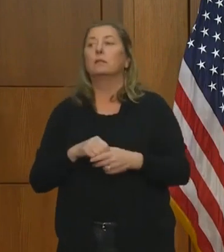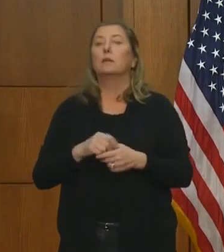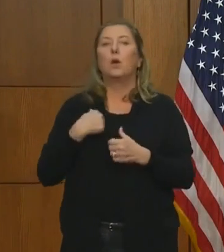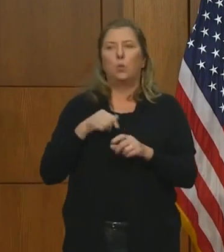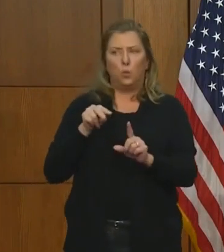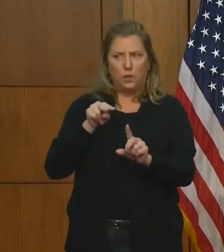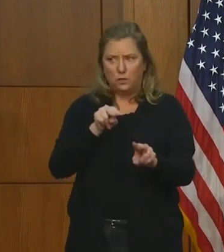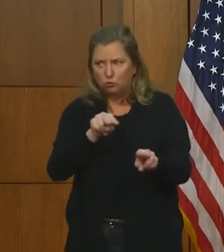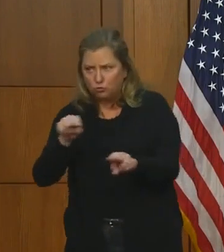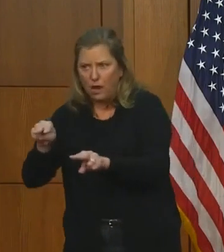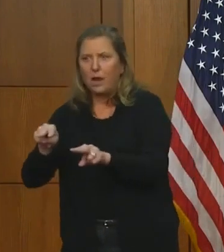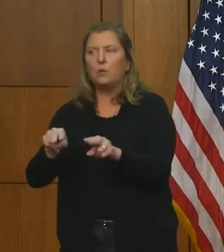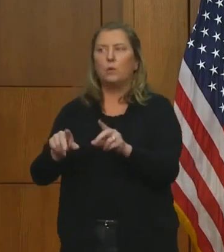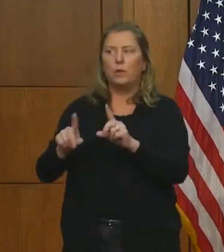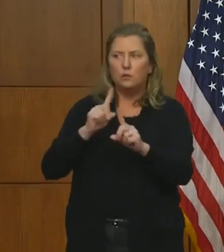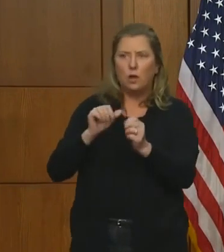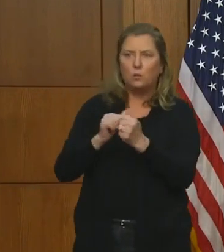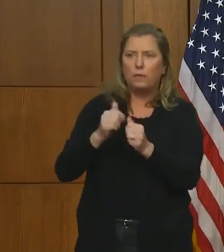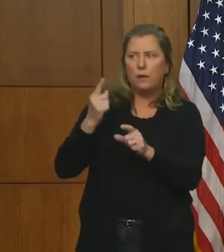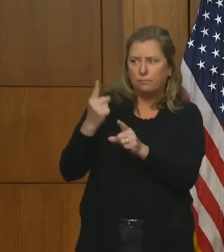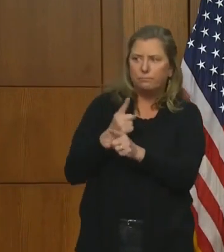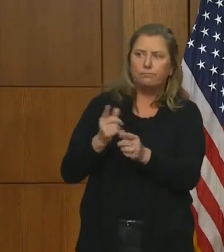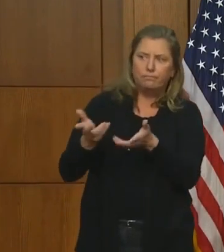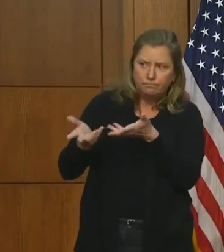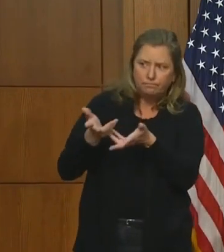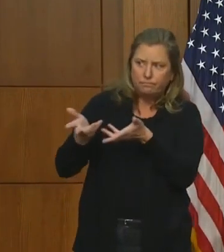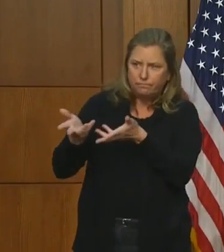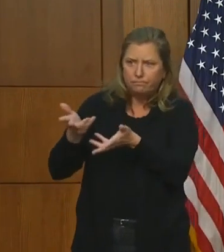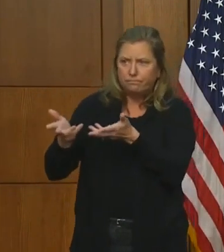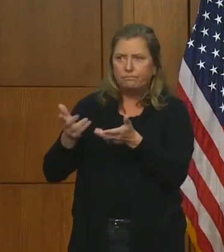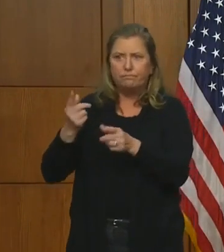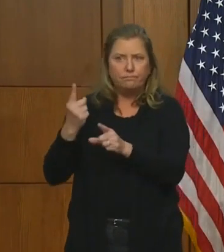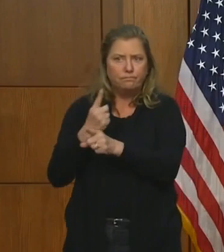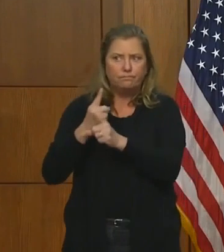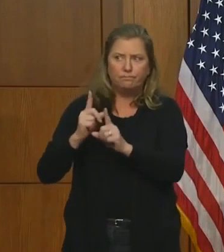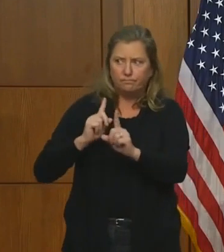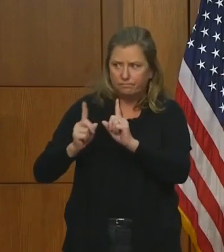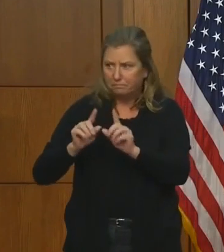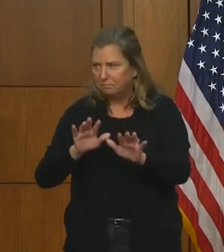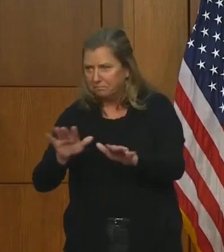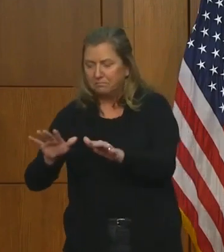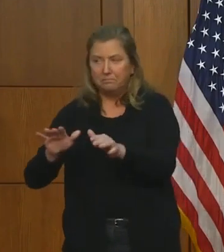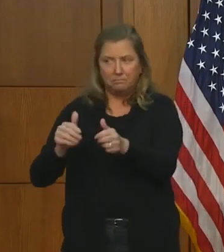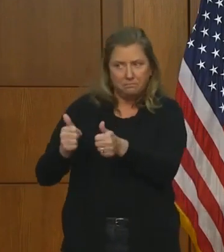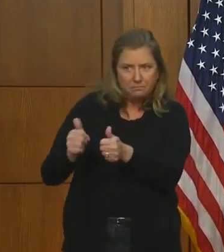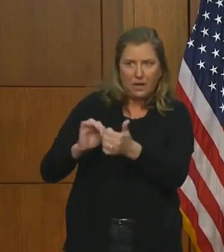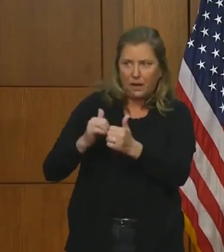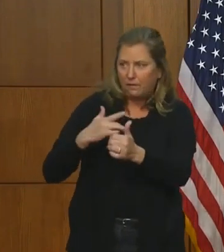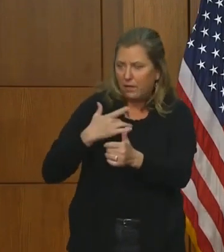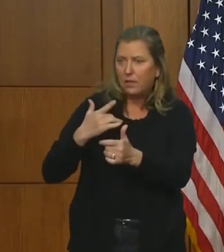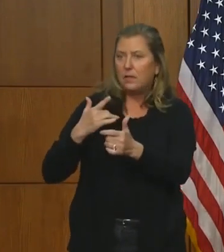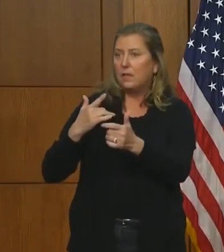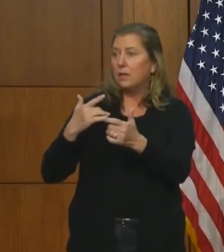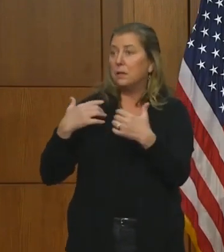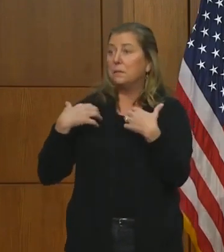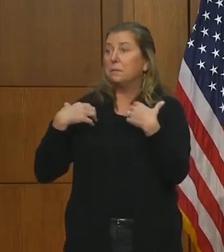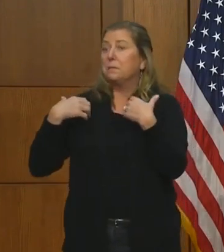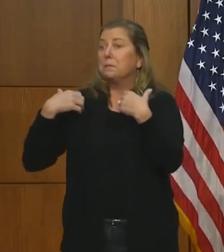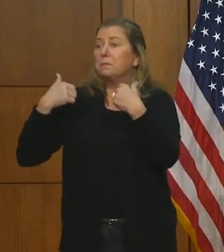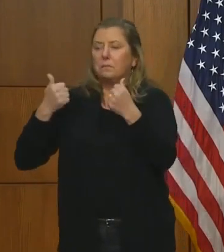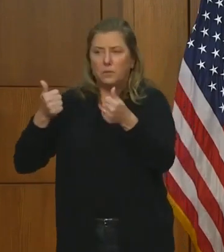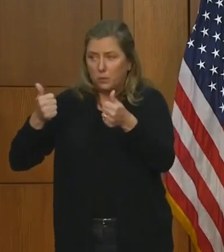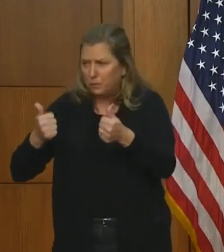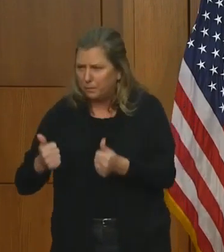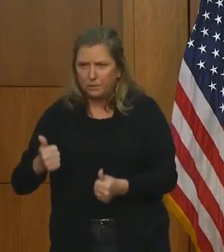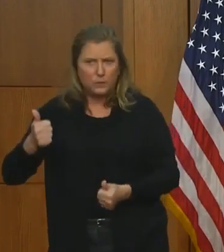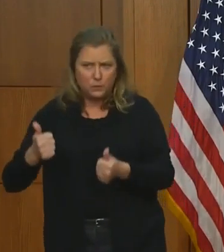track that, we talk to them and have communication to continue to see how they progress over the period of time in